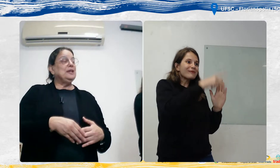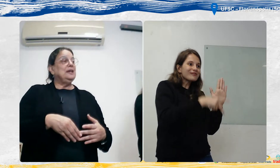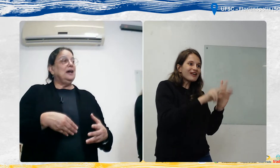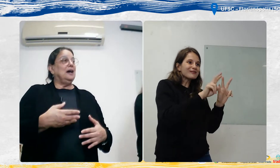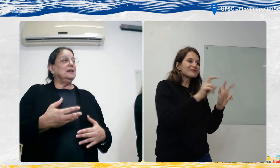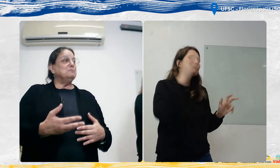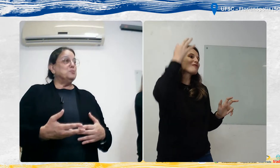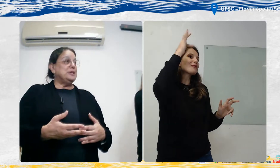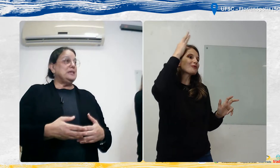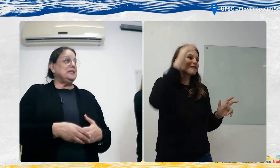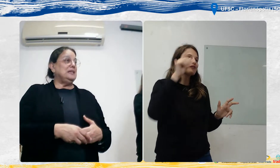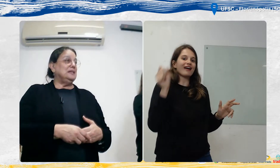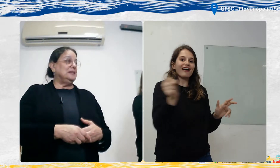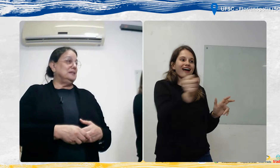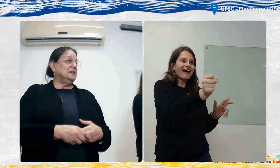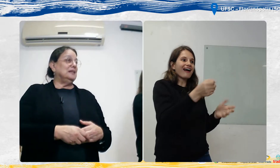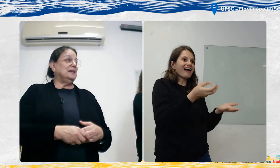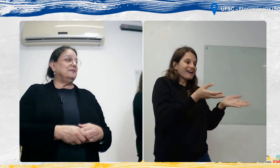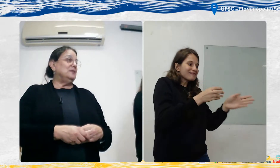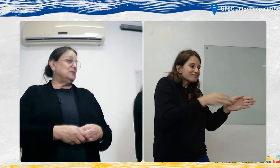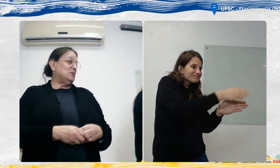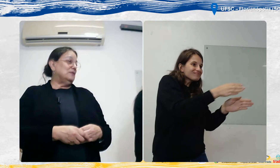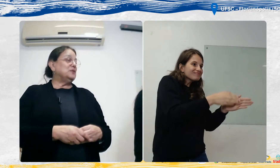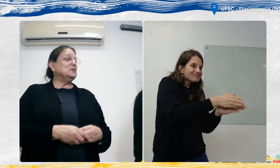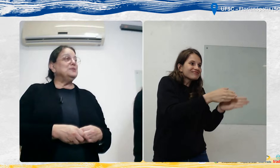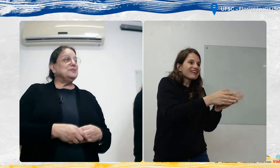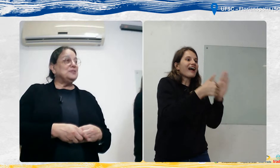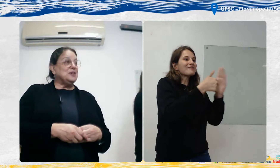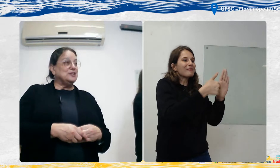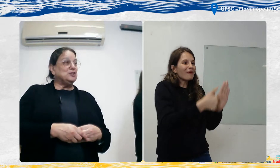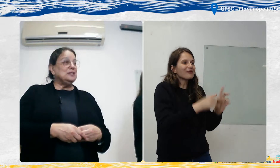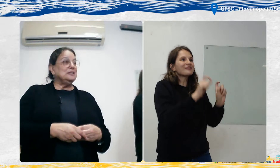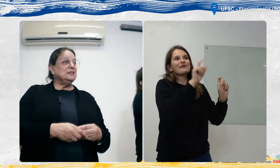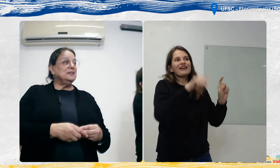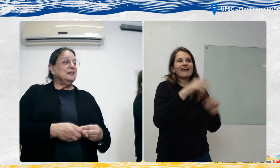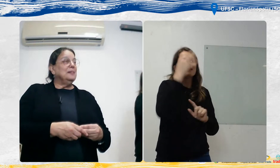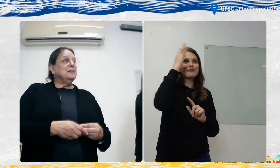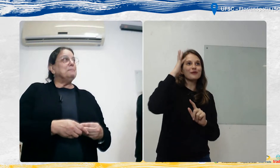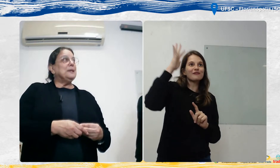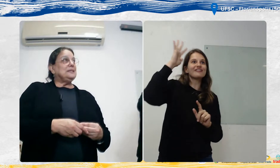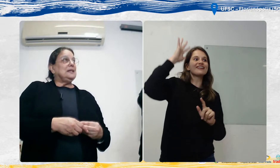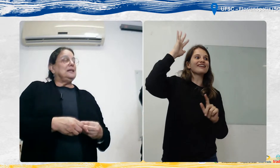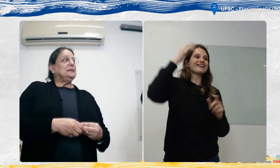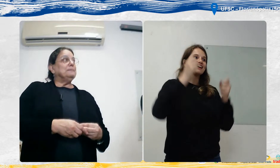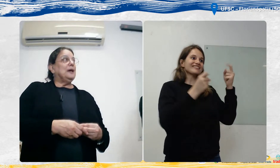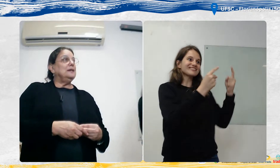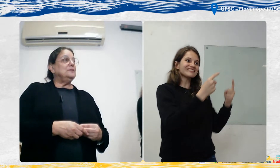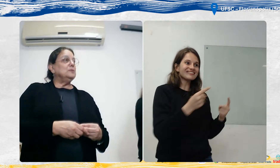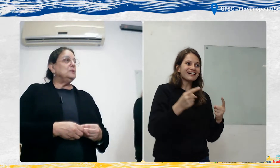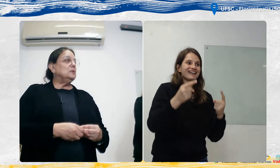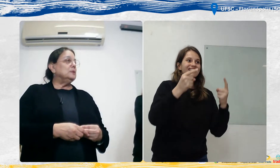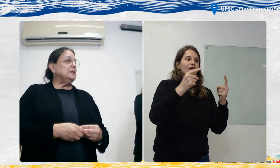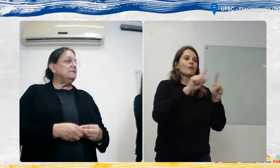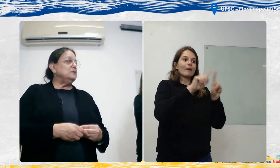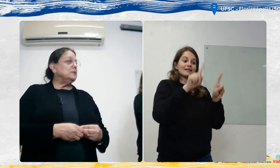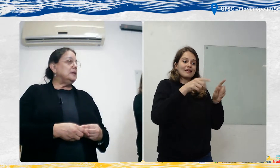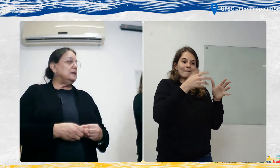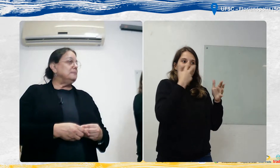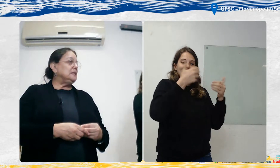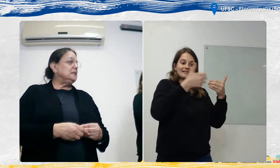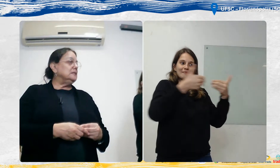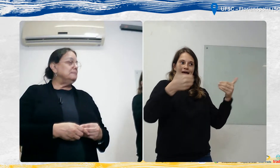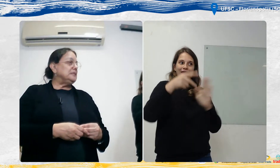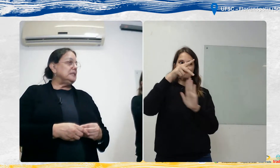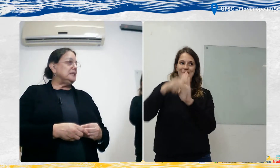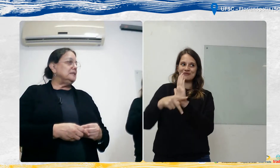schools and bring in like philosophical discussion. But I don't know if you came